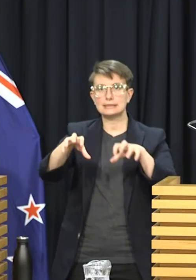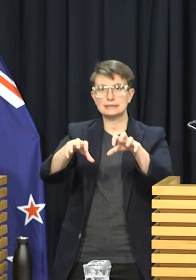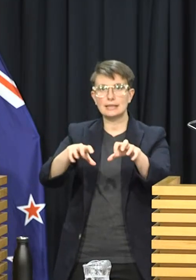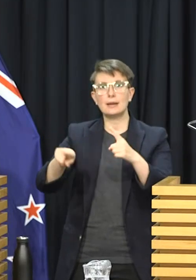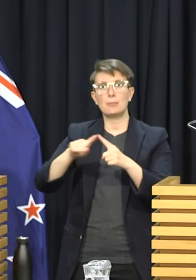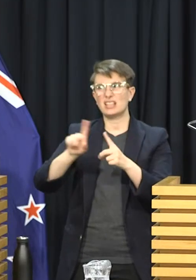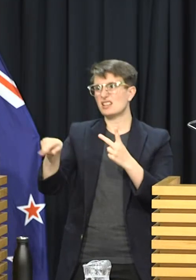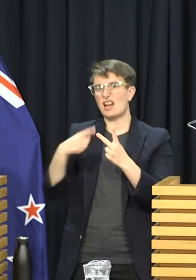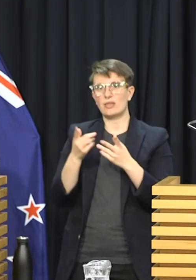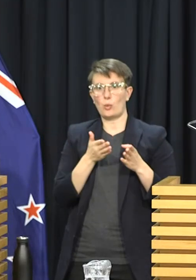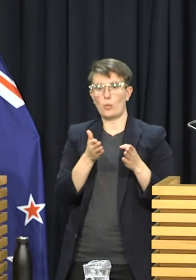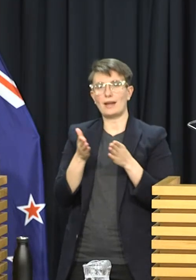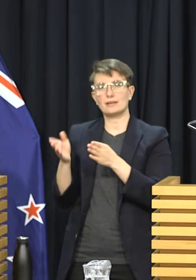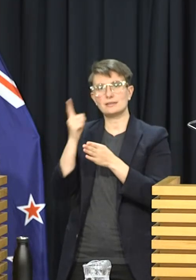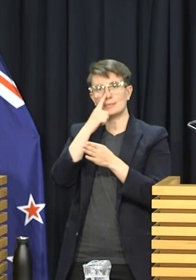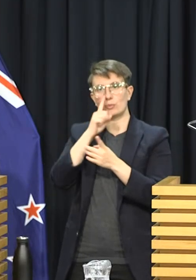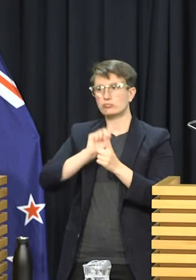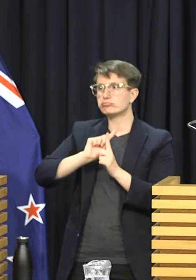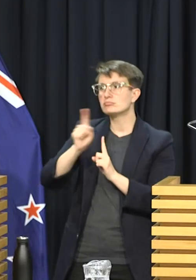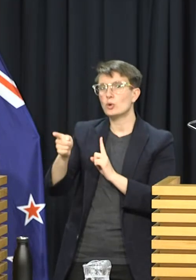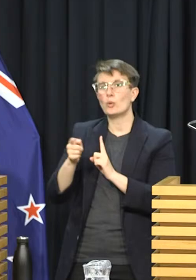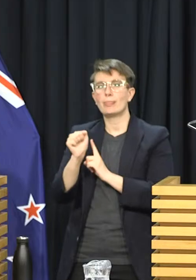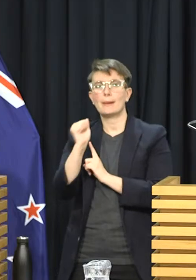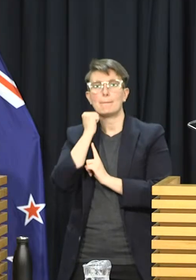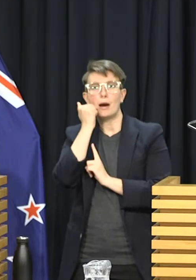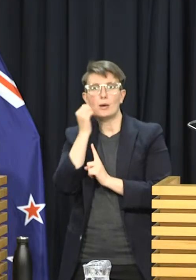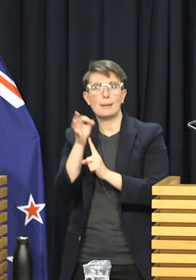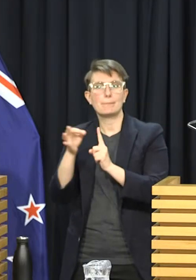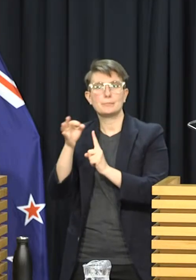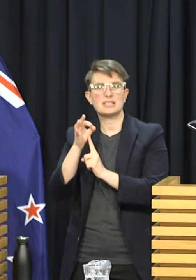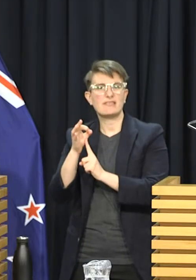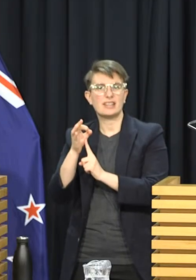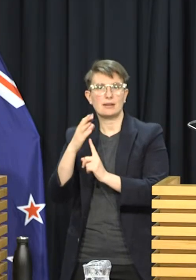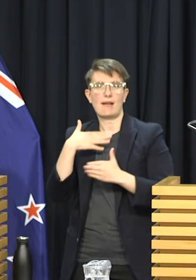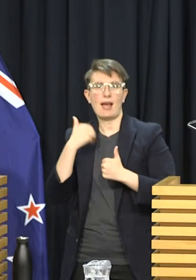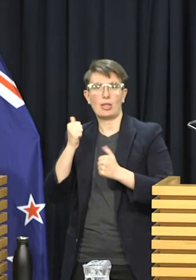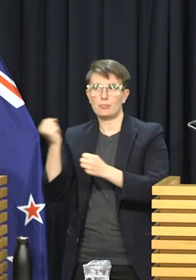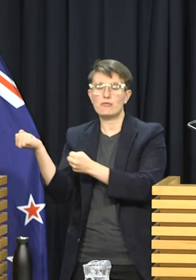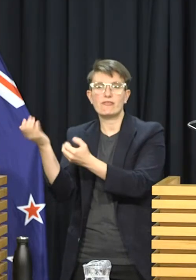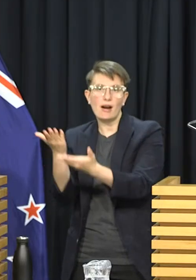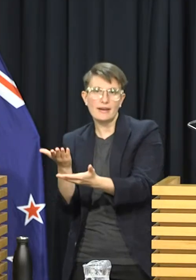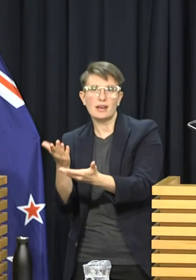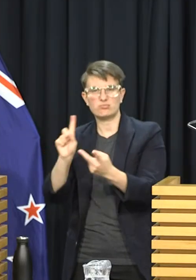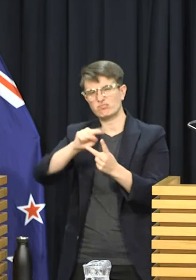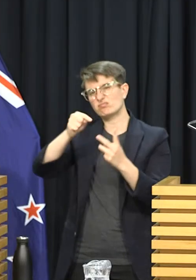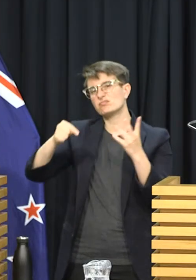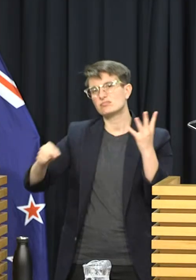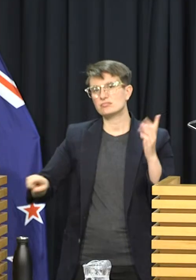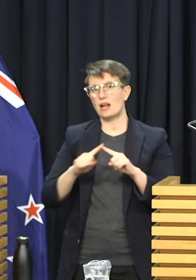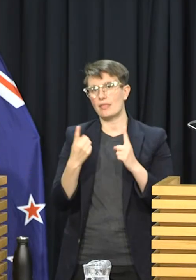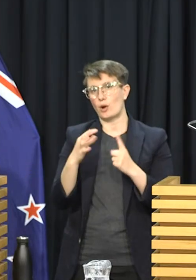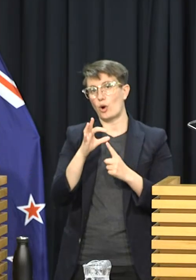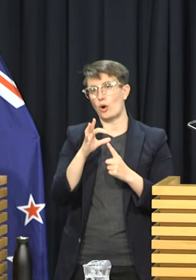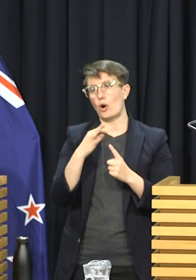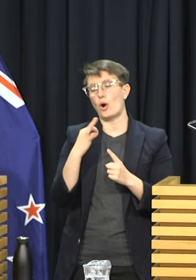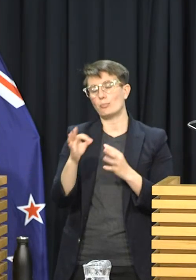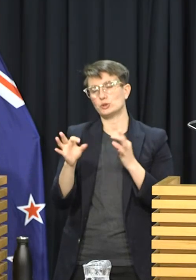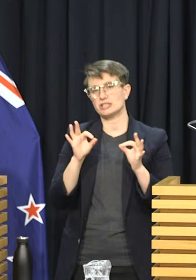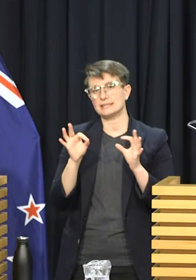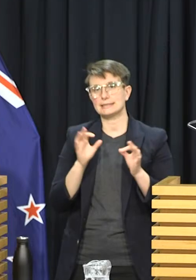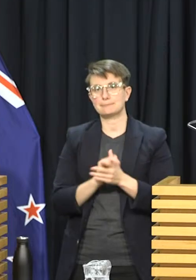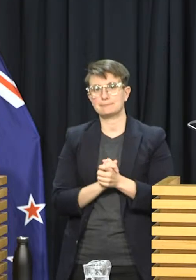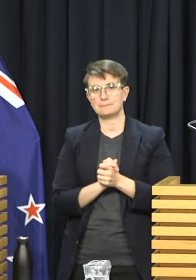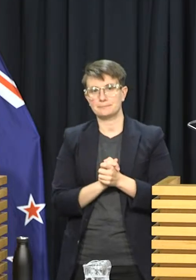Pacific providers and in other places where they'll be able to be vaccinated. Have you heard about any kind of lingering